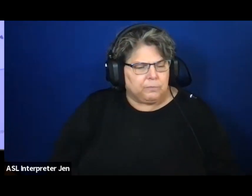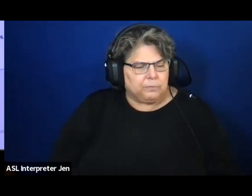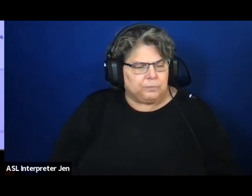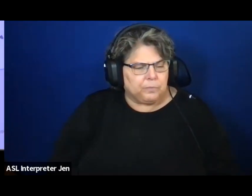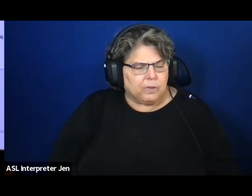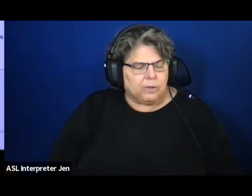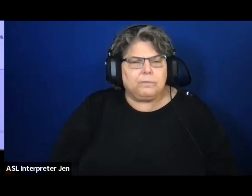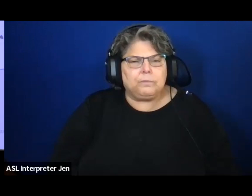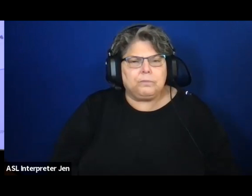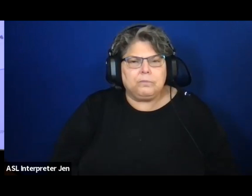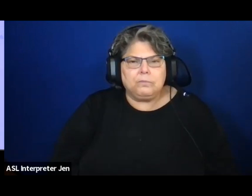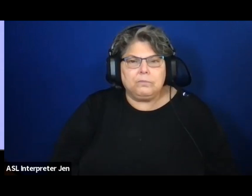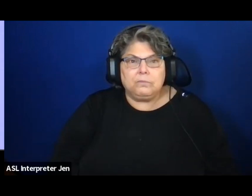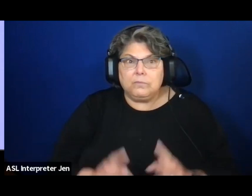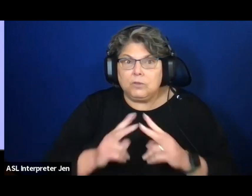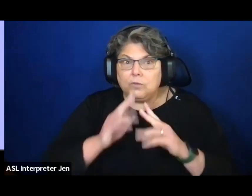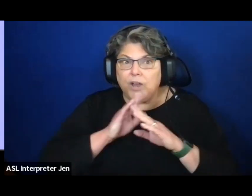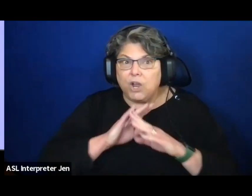It's very quiet up there, folks.